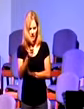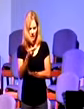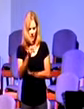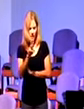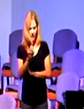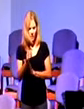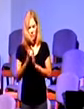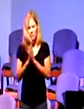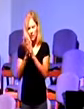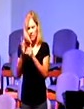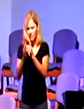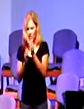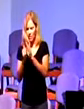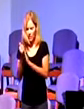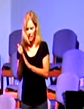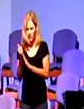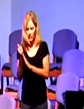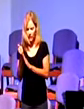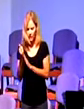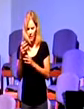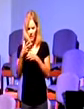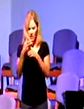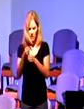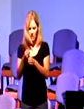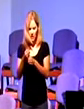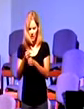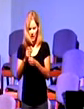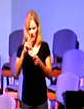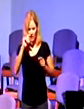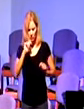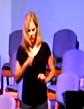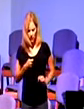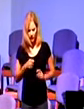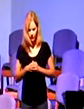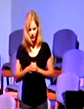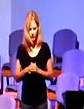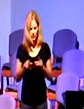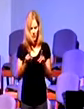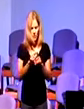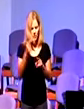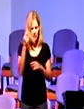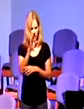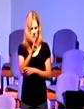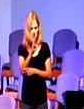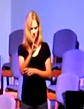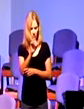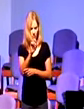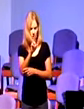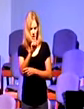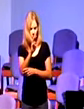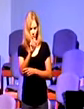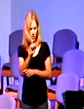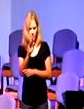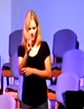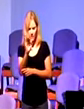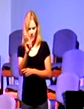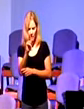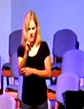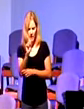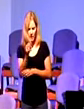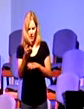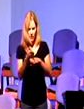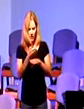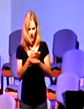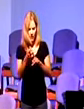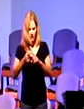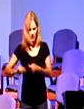that you provide them with comfort and strength as they grieve. We also think of Barbara Banks this week as she recovers